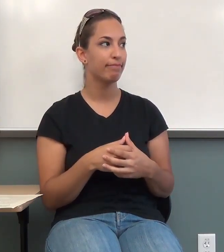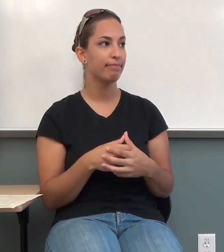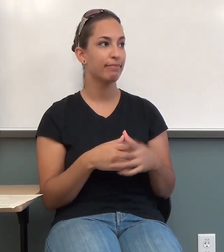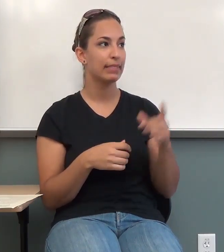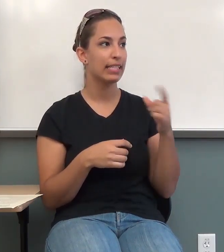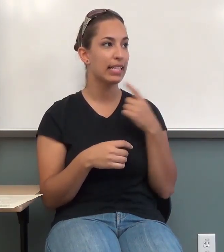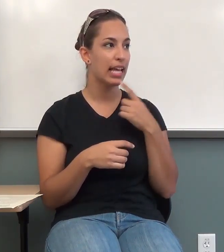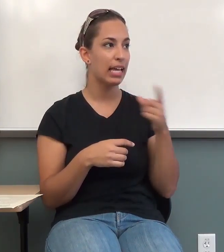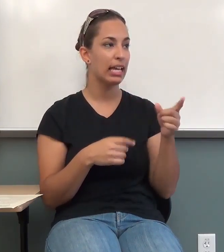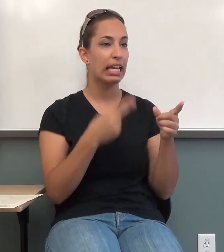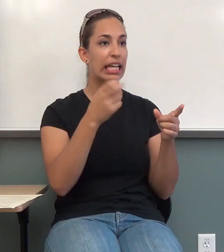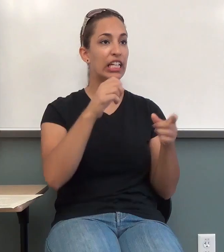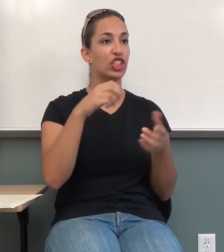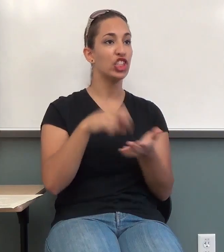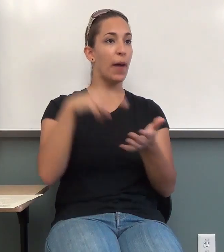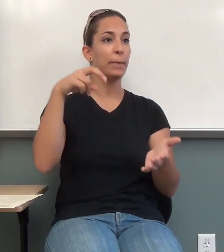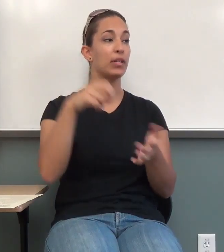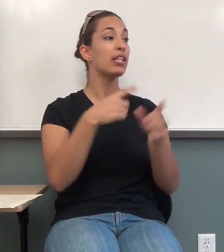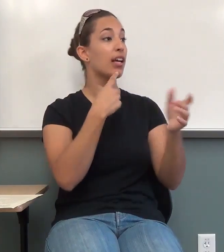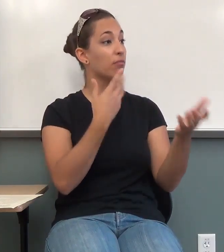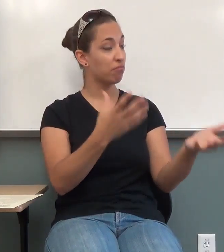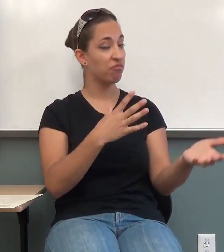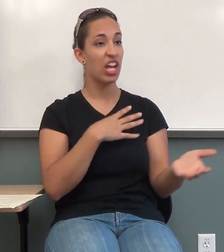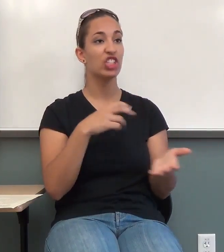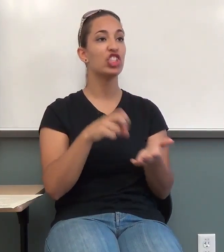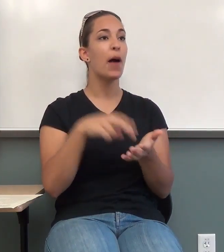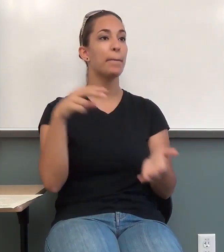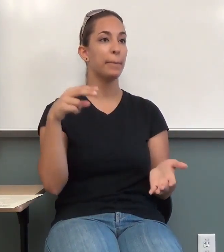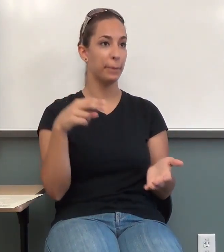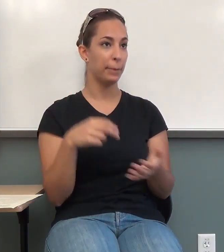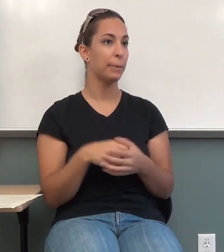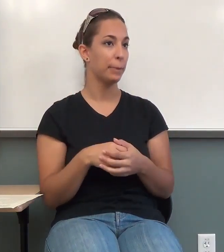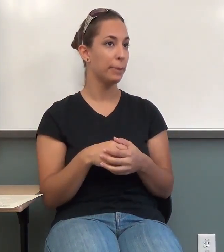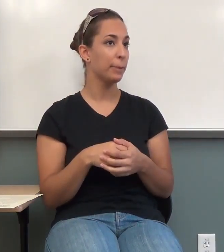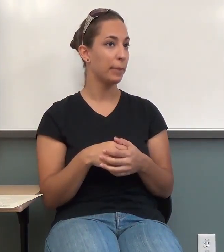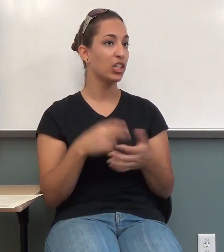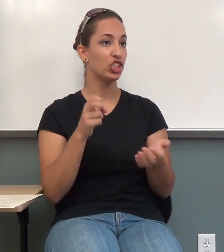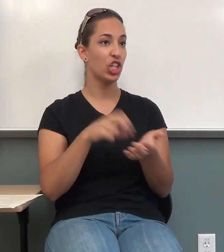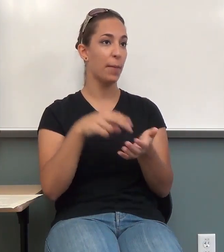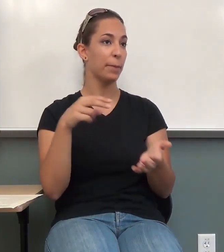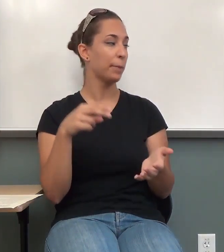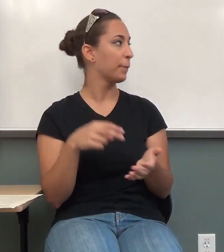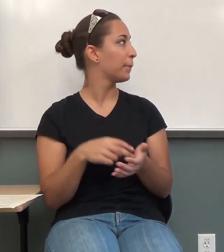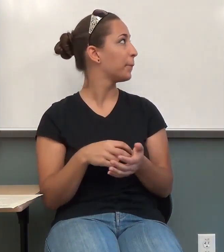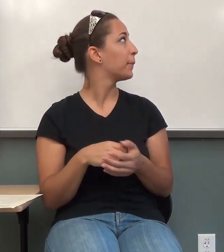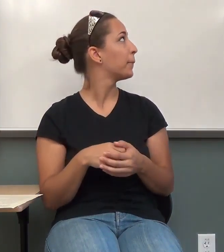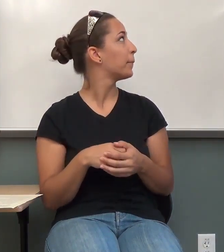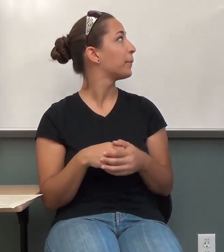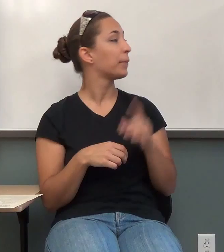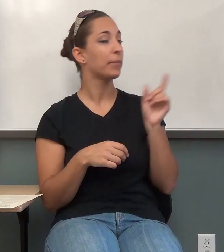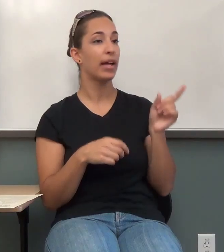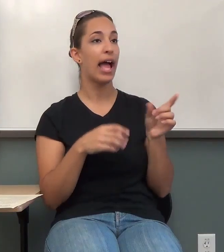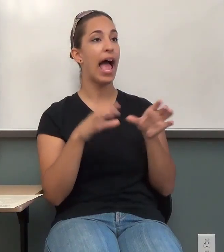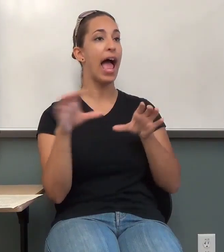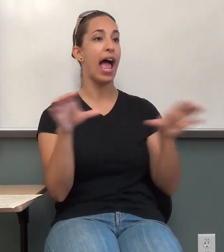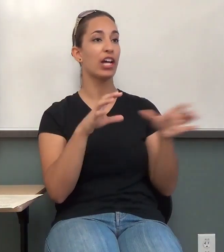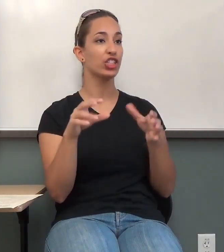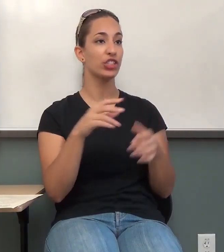Jump. Jump. There we go. Good. Nicely done, David. Jump. So our action verb right here is jump. What